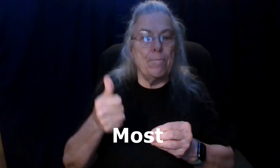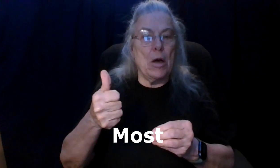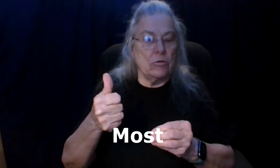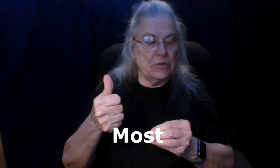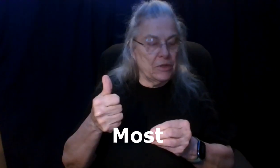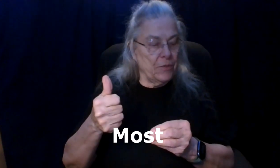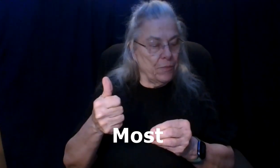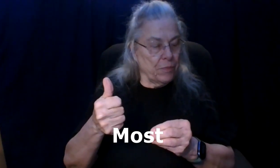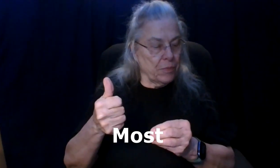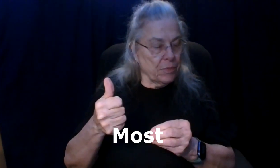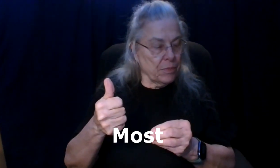Most.